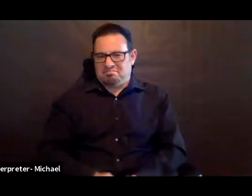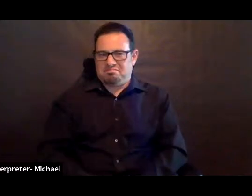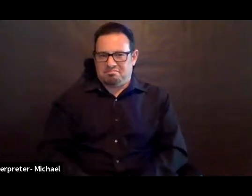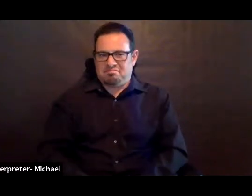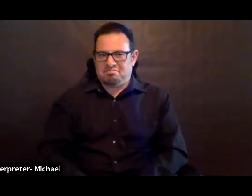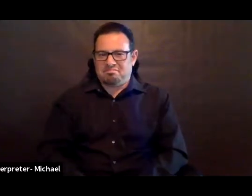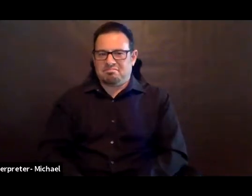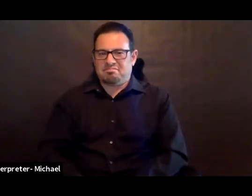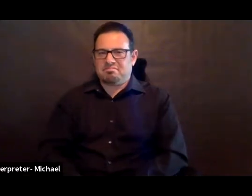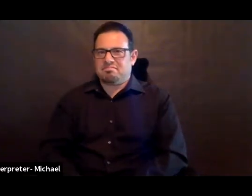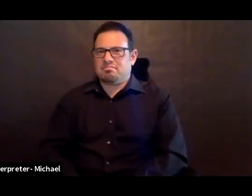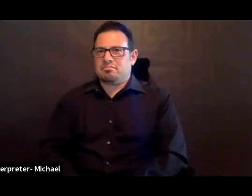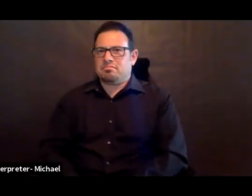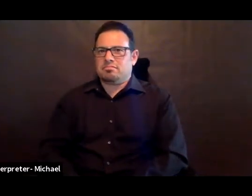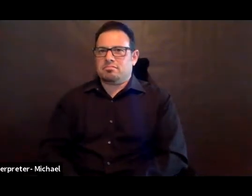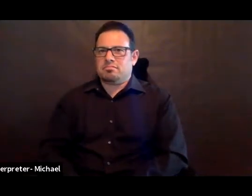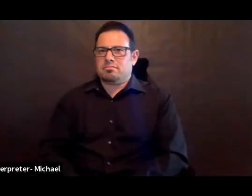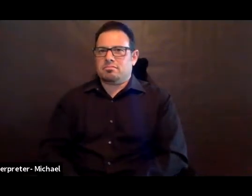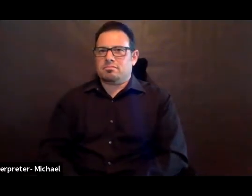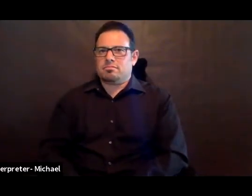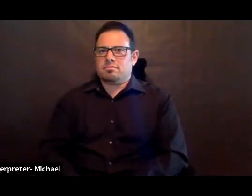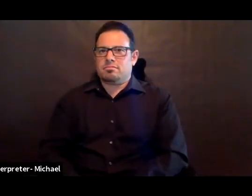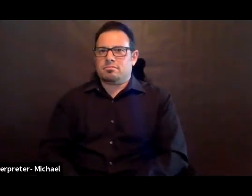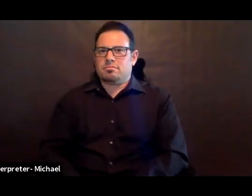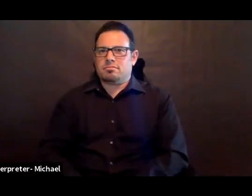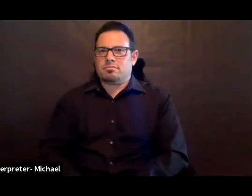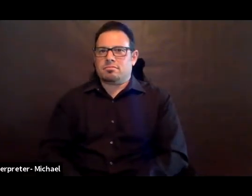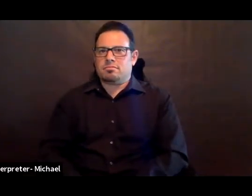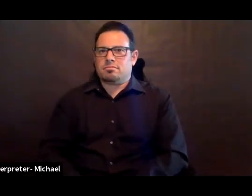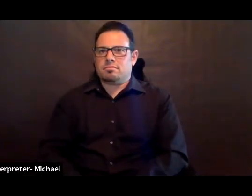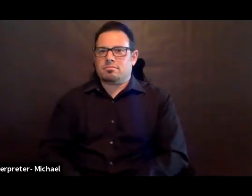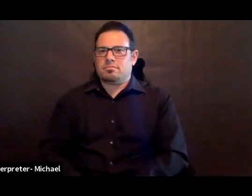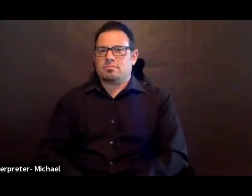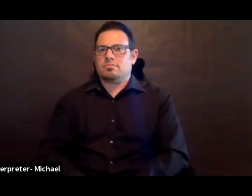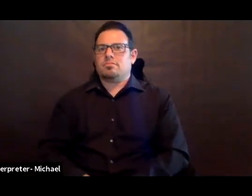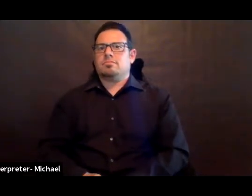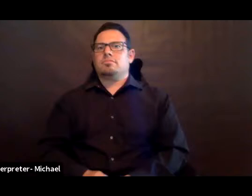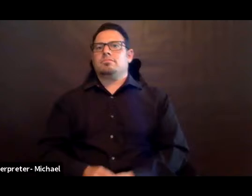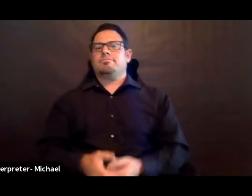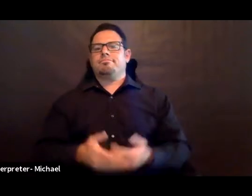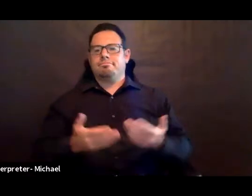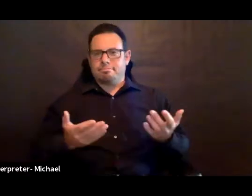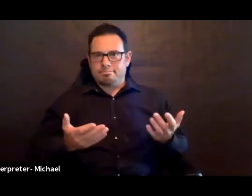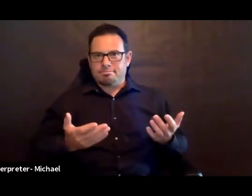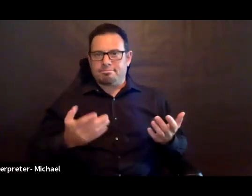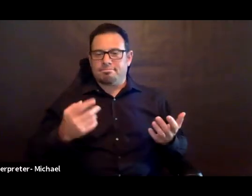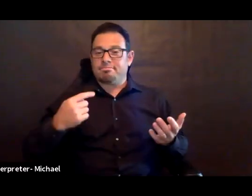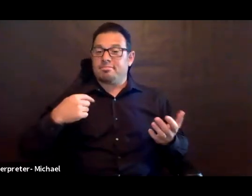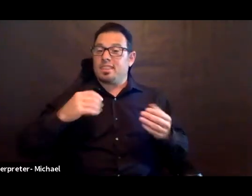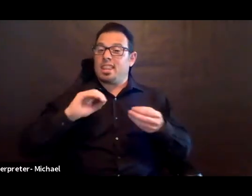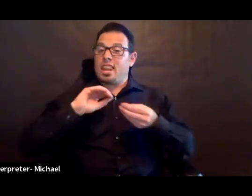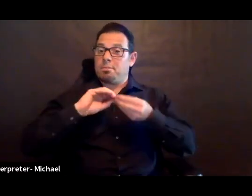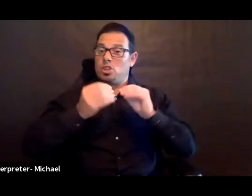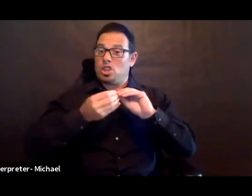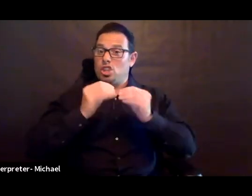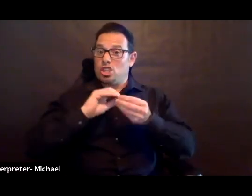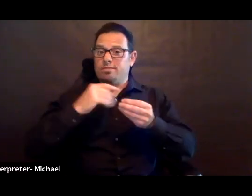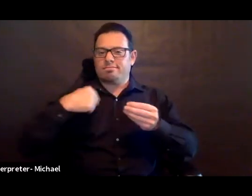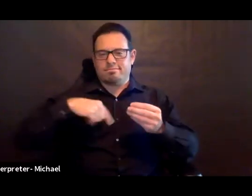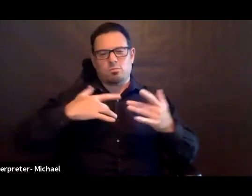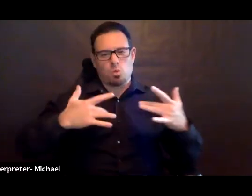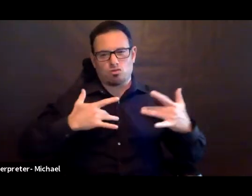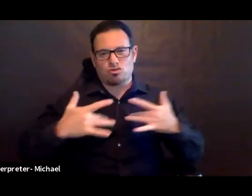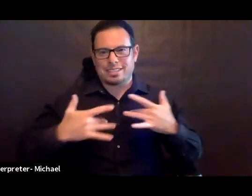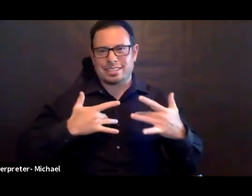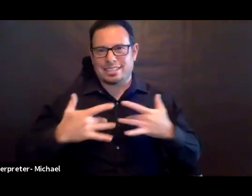said, this is being driven by unvaccinated people catching the Delta variant, a variant that is looking to be much more easily spread